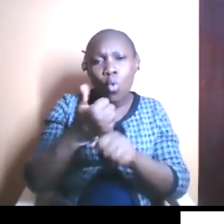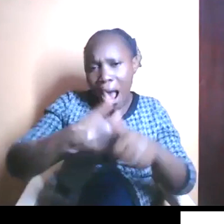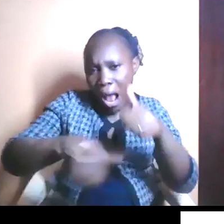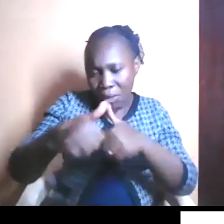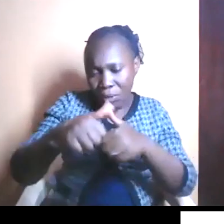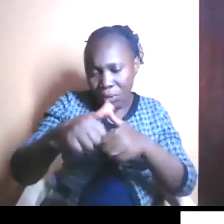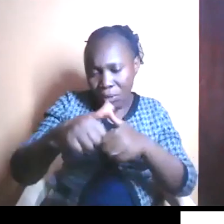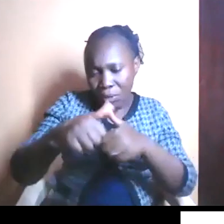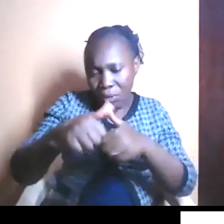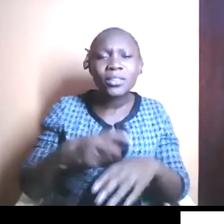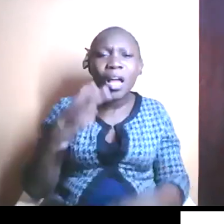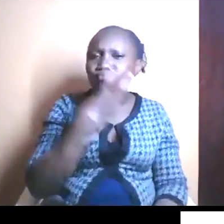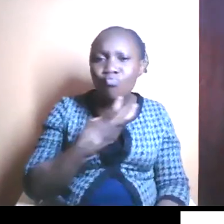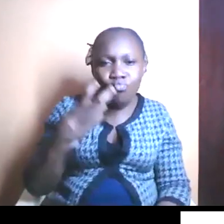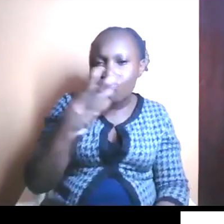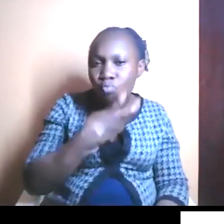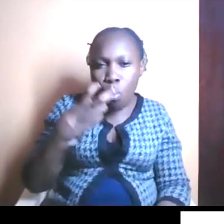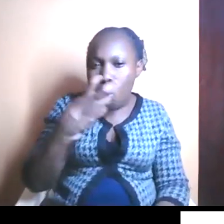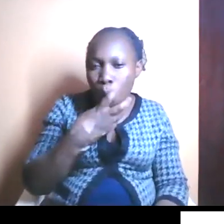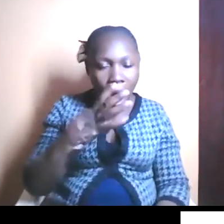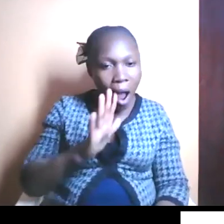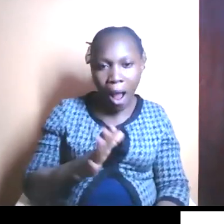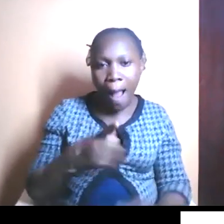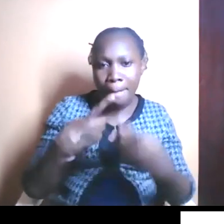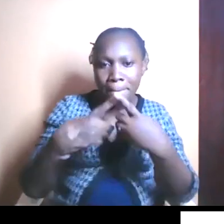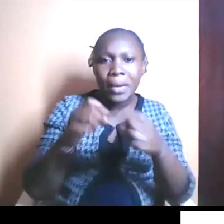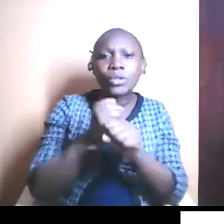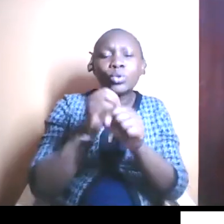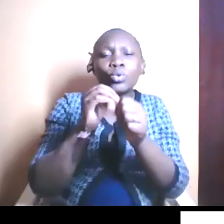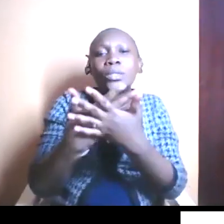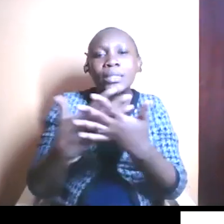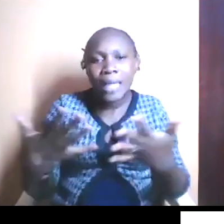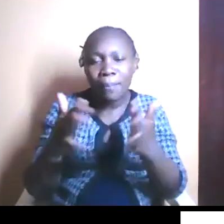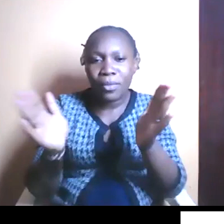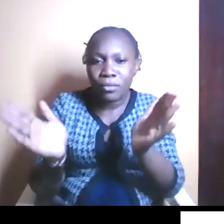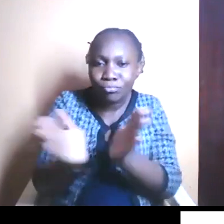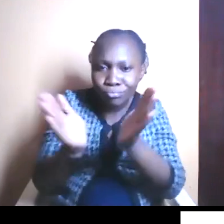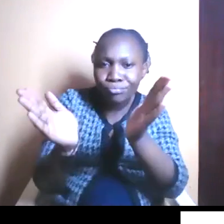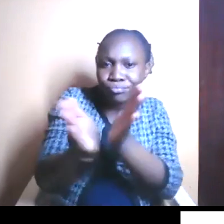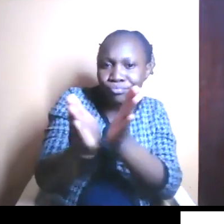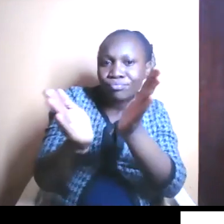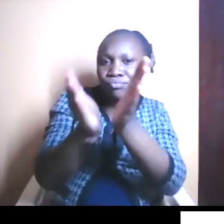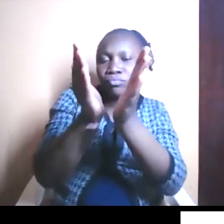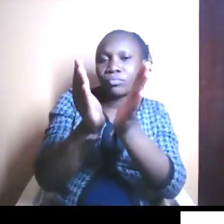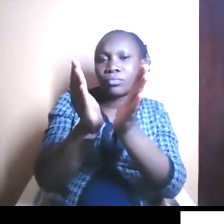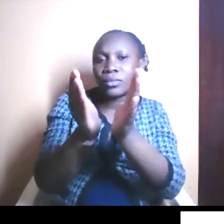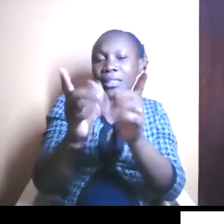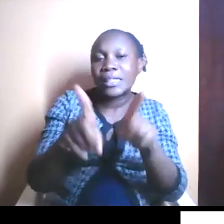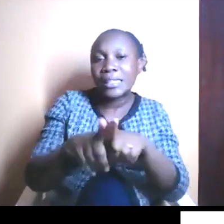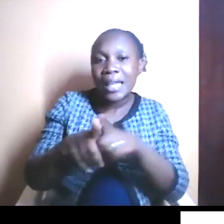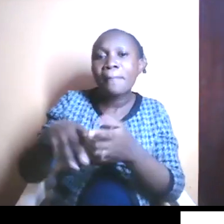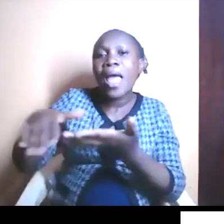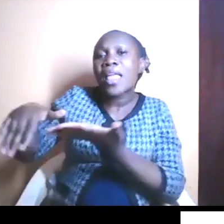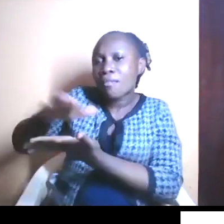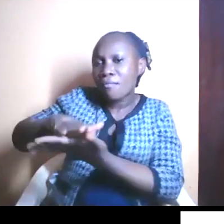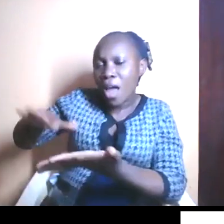verbal praise, but doing something to increase cohesiveness, collaboration, and the kind of atmosphere that we want